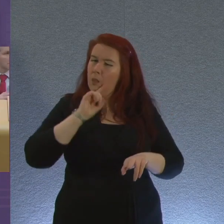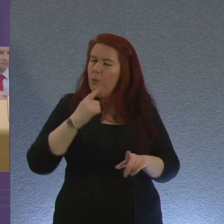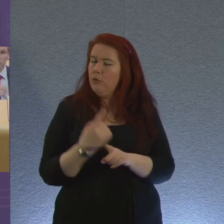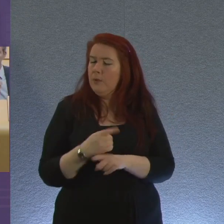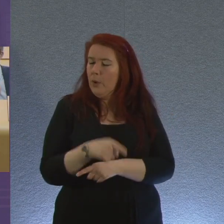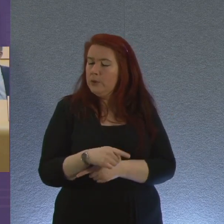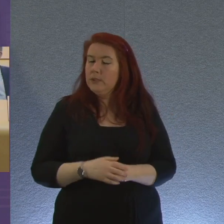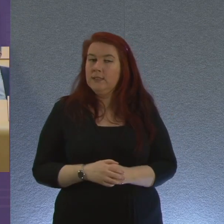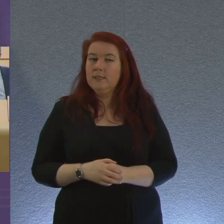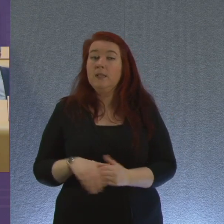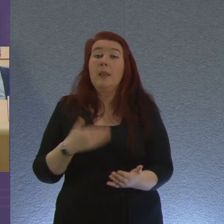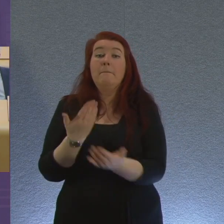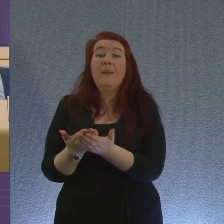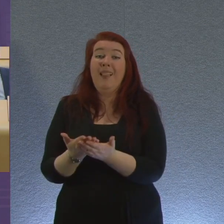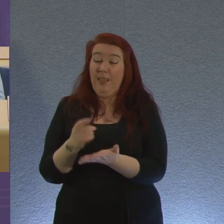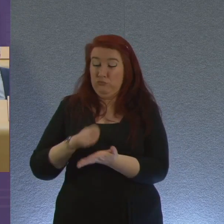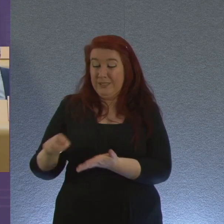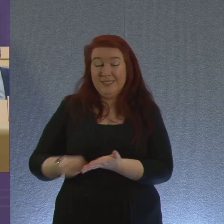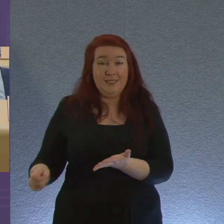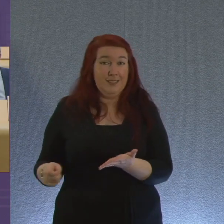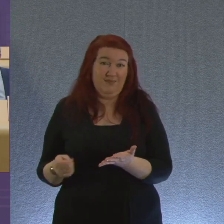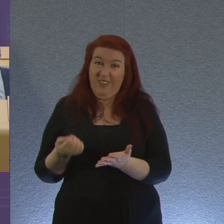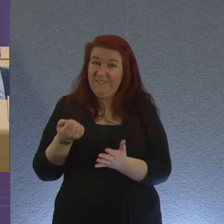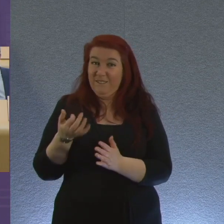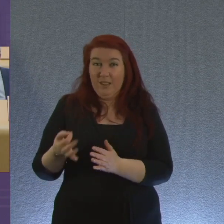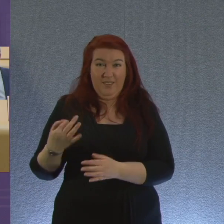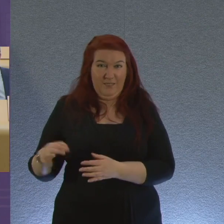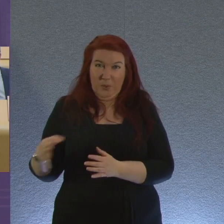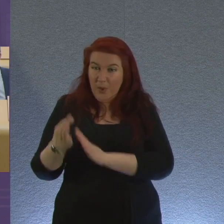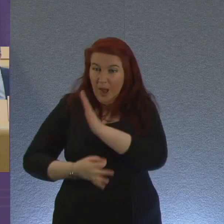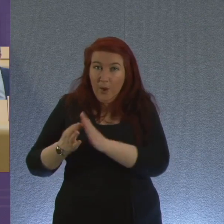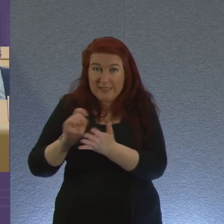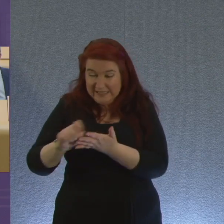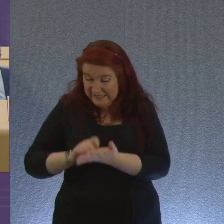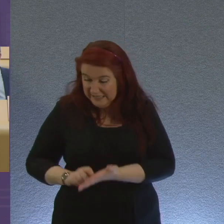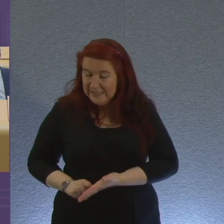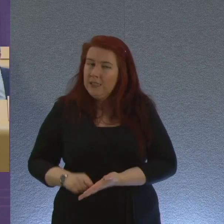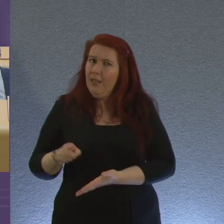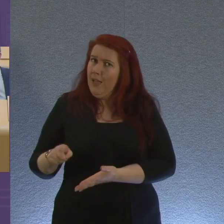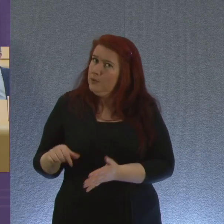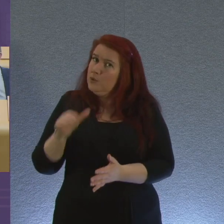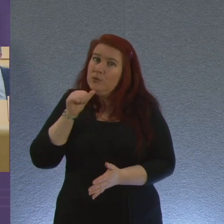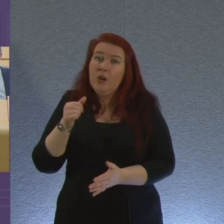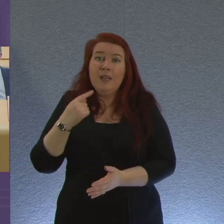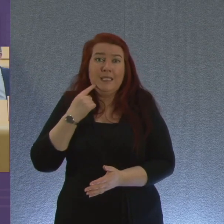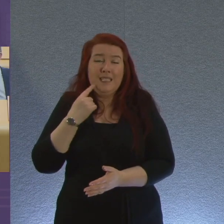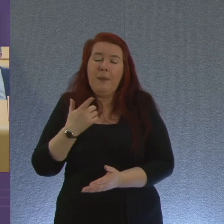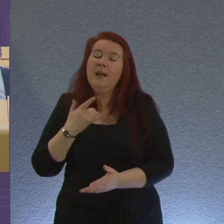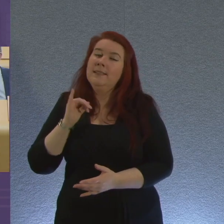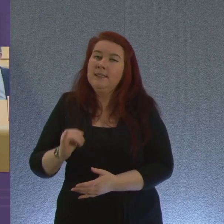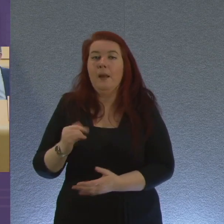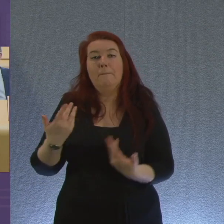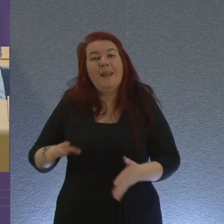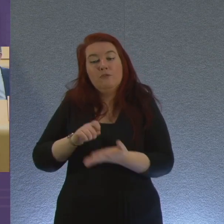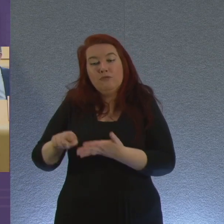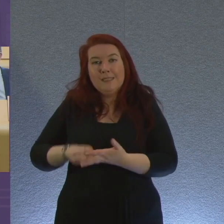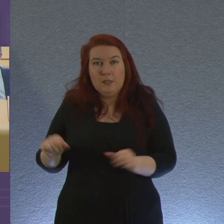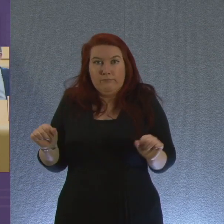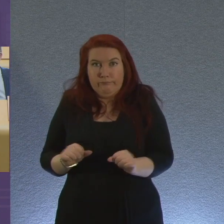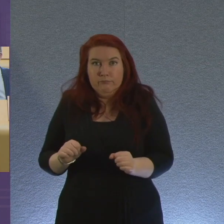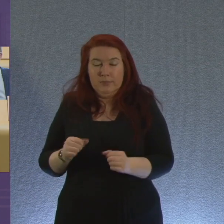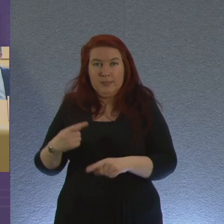later. The bill was written in just a matter of hours. That is no mean feat, but it is precisely because it was written in just a matter of hours and it hasn't been